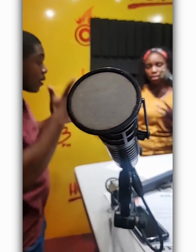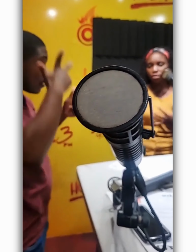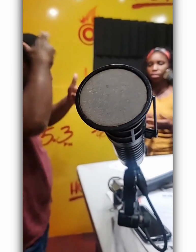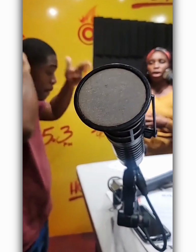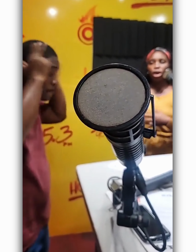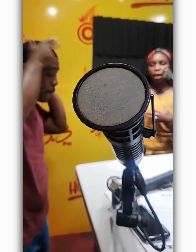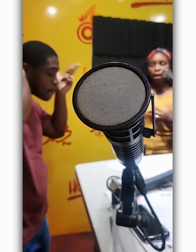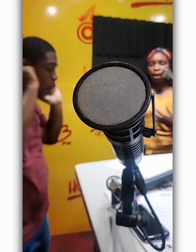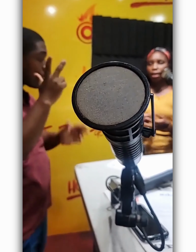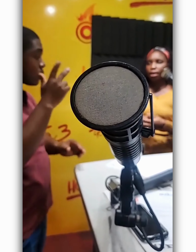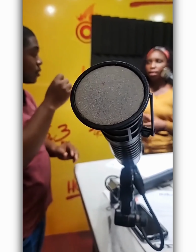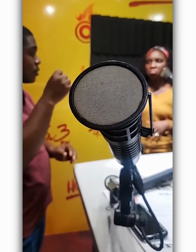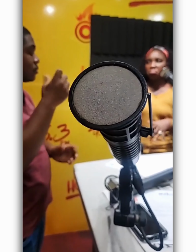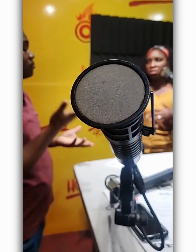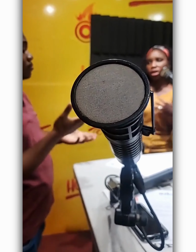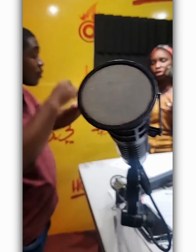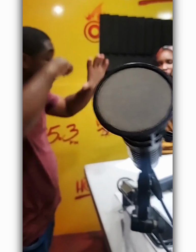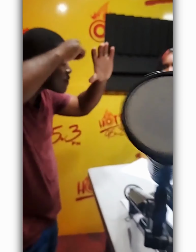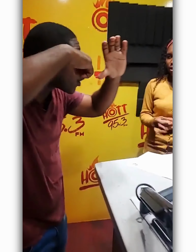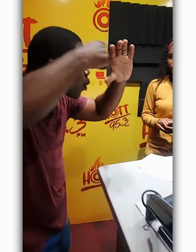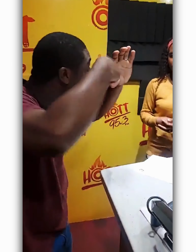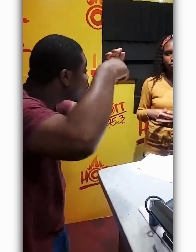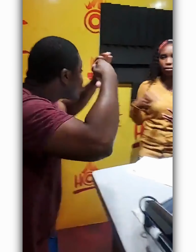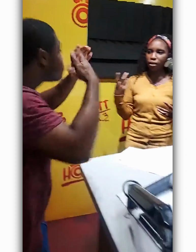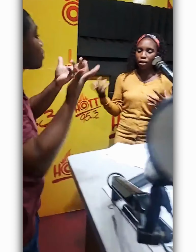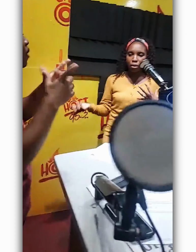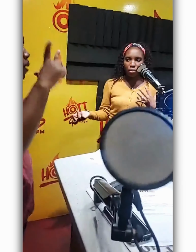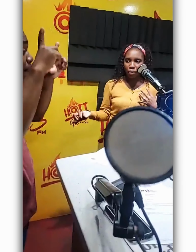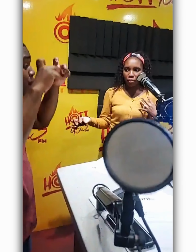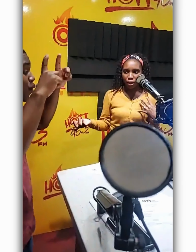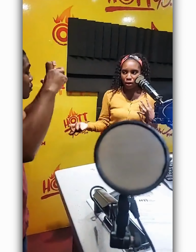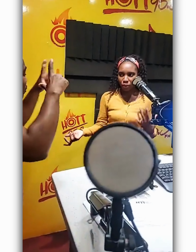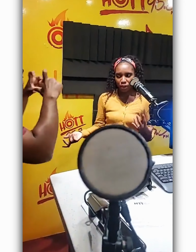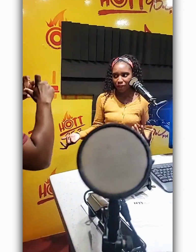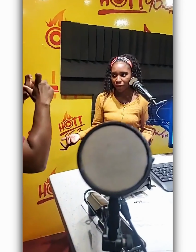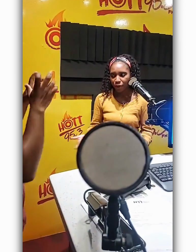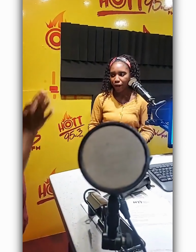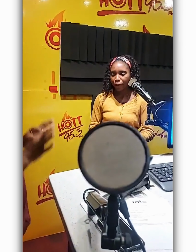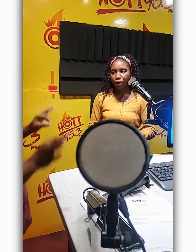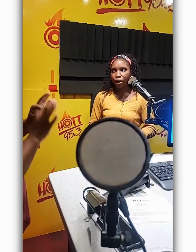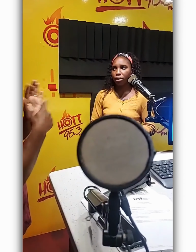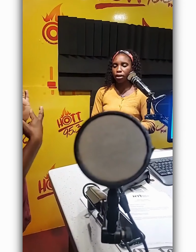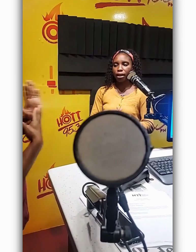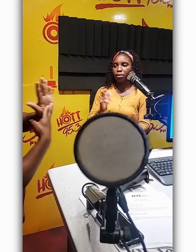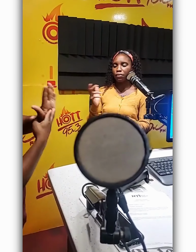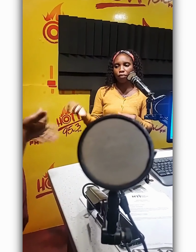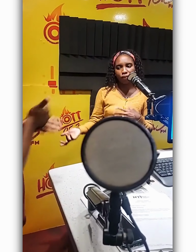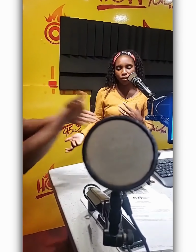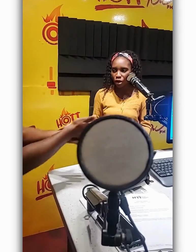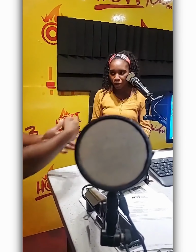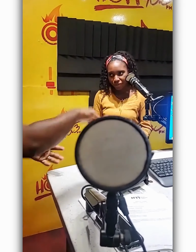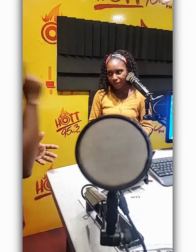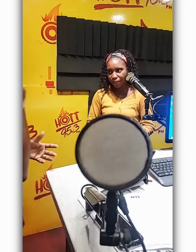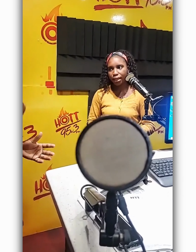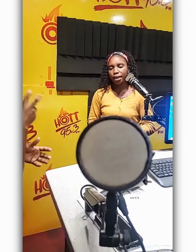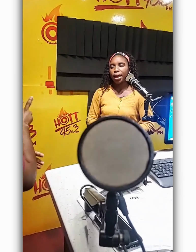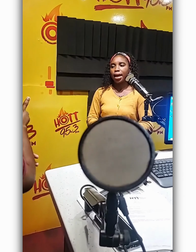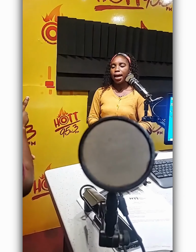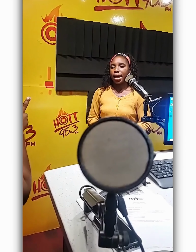skills. Cooking, hairdressing, we could be a barber, involved in photography,